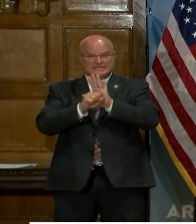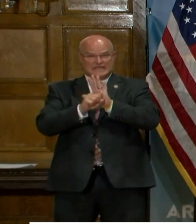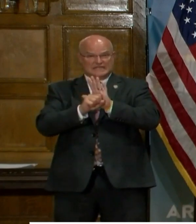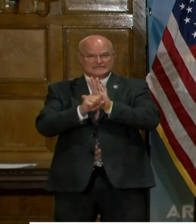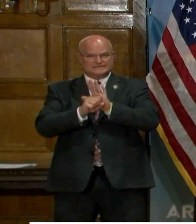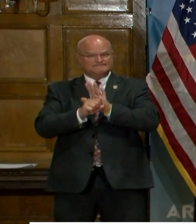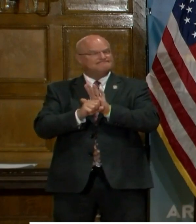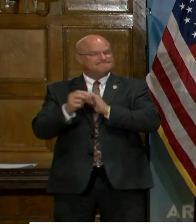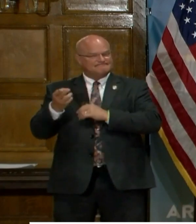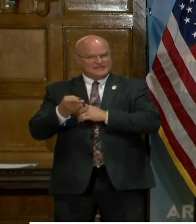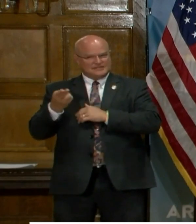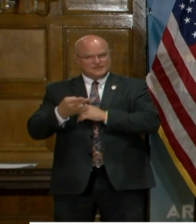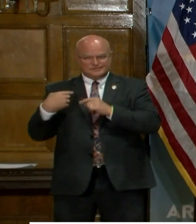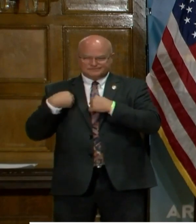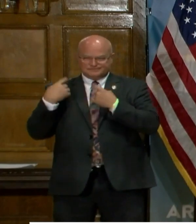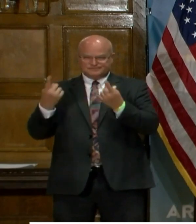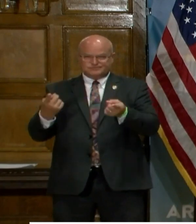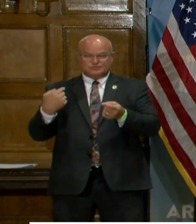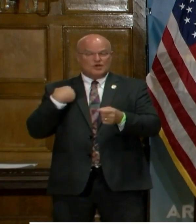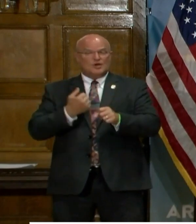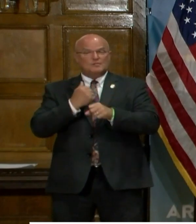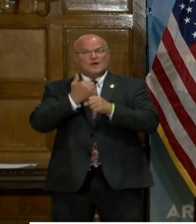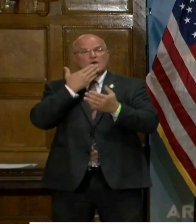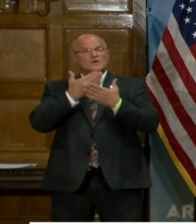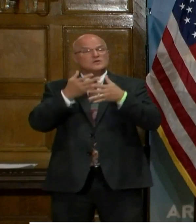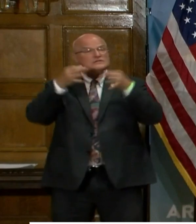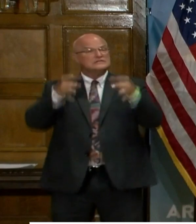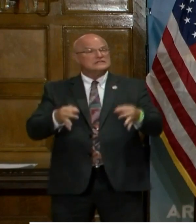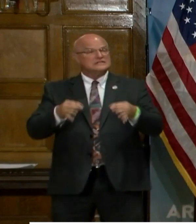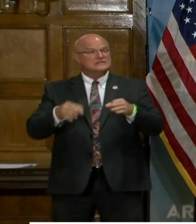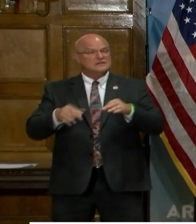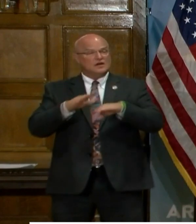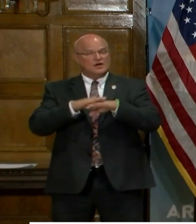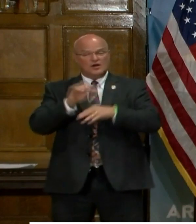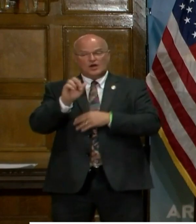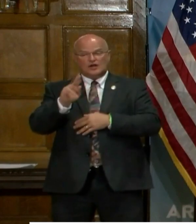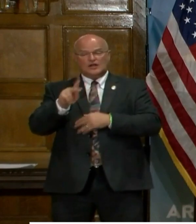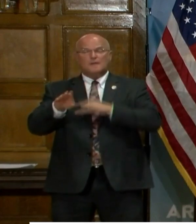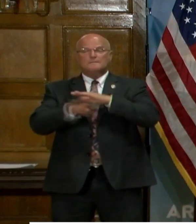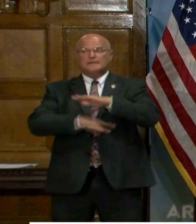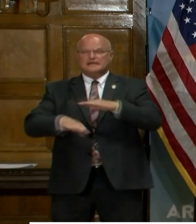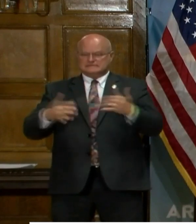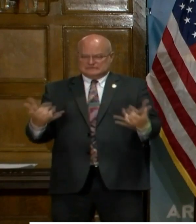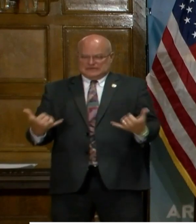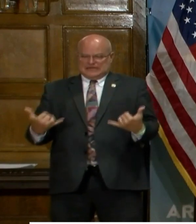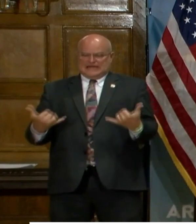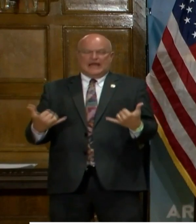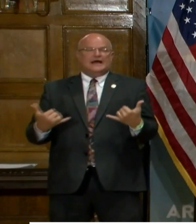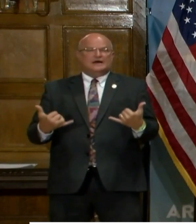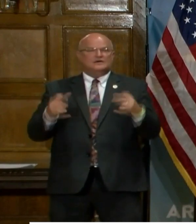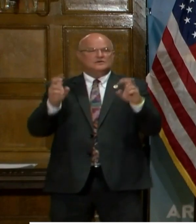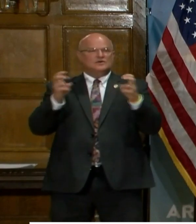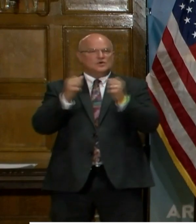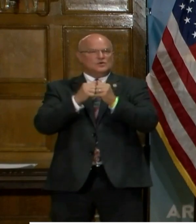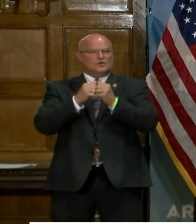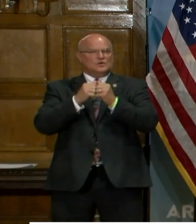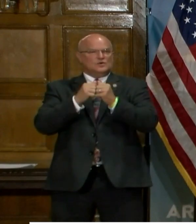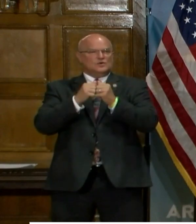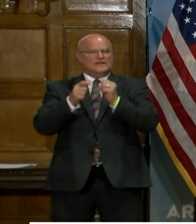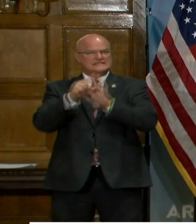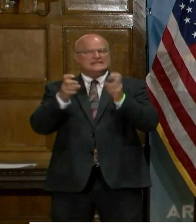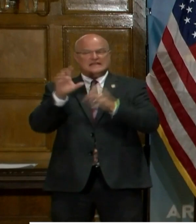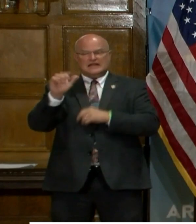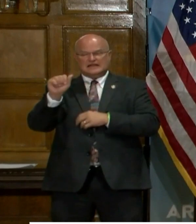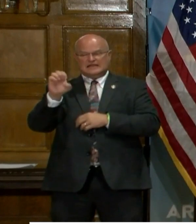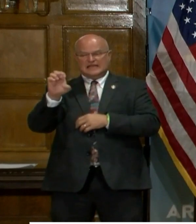are historically. We're going to make good judgments for Arkansas based upon where we are in this state in terms of